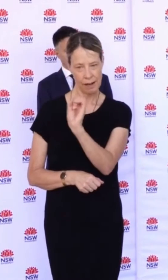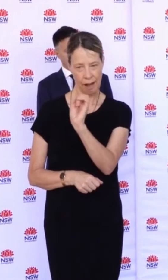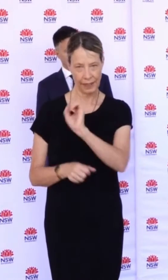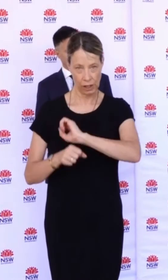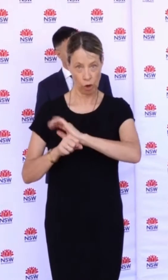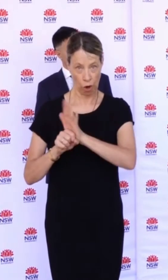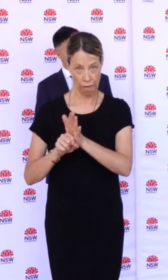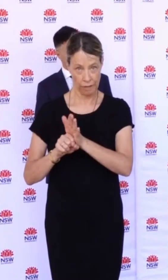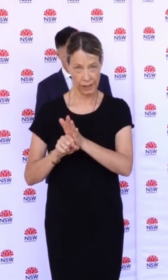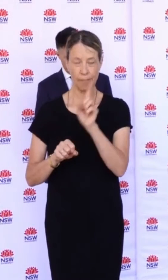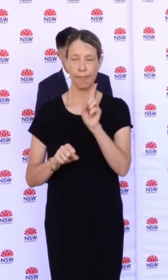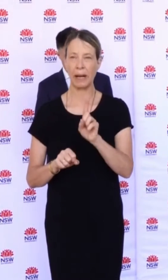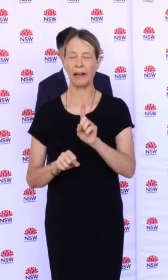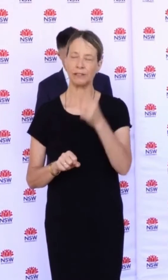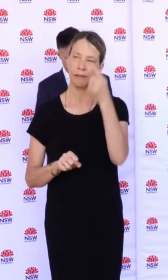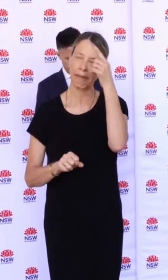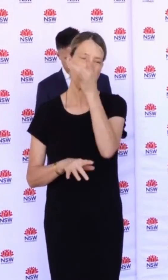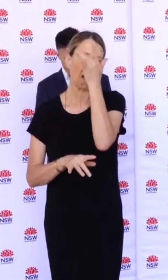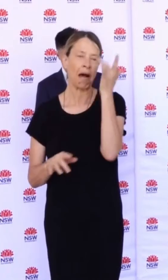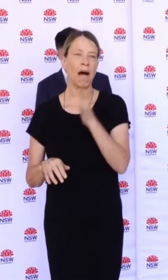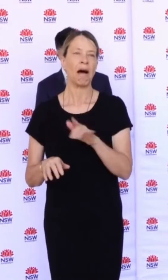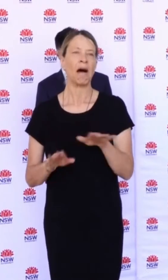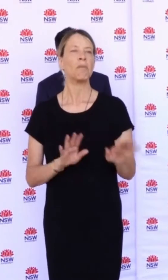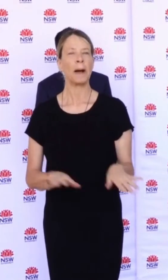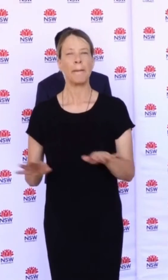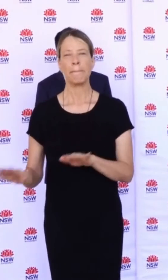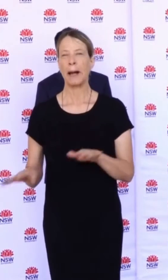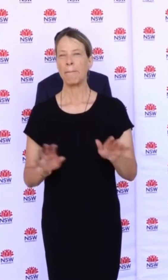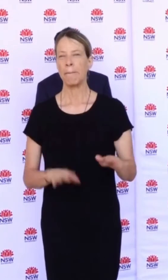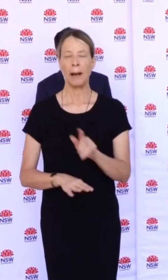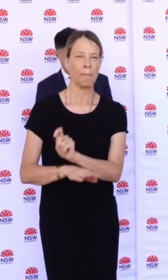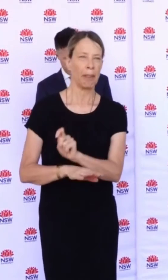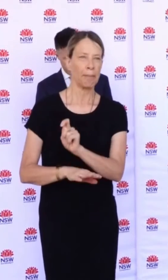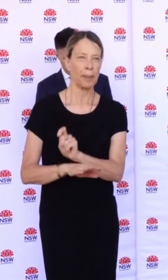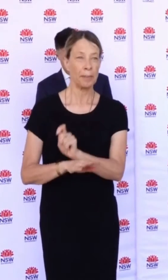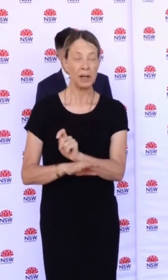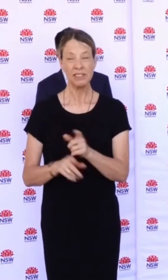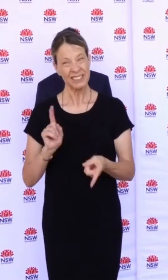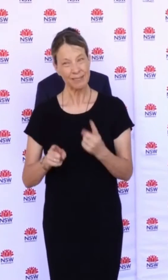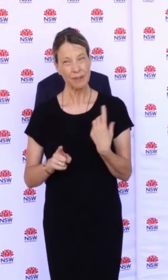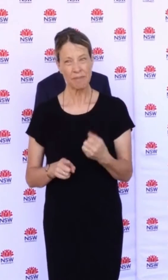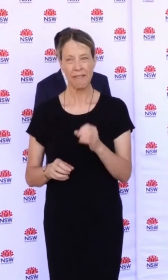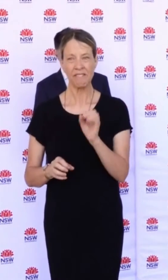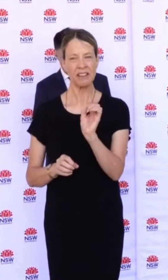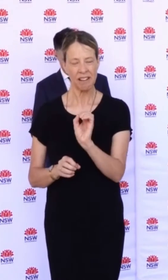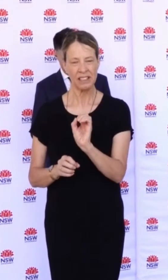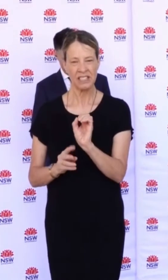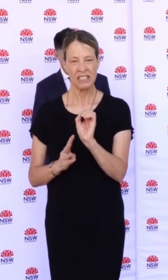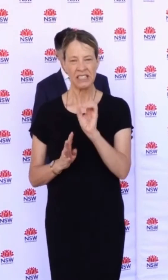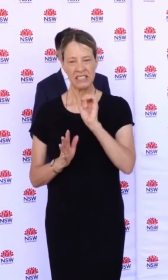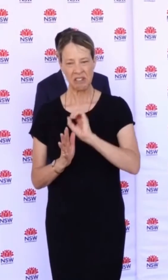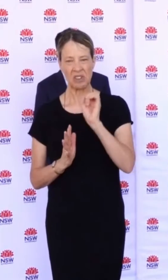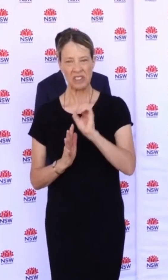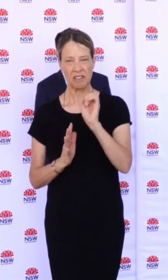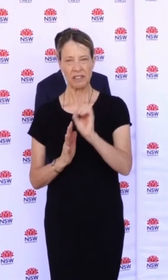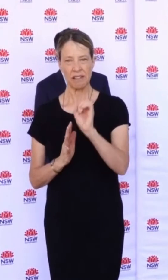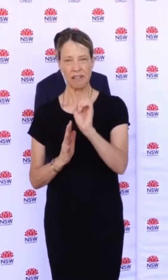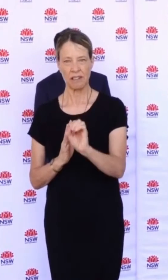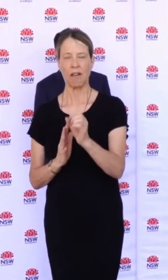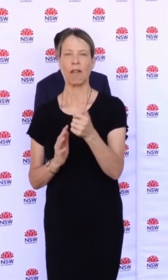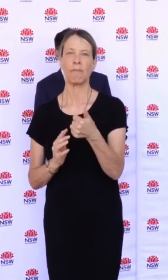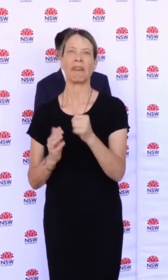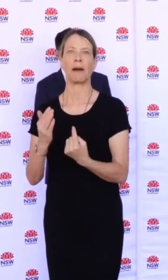is complacency. We know that we can have runs of days without any cases, but then cases pop up again.